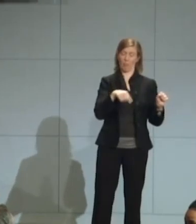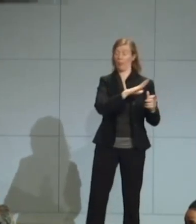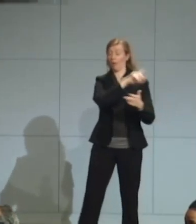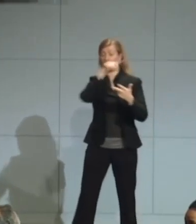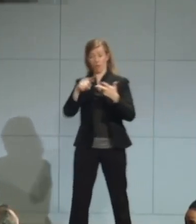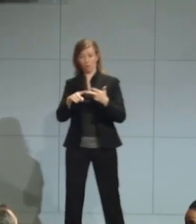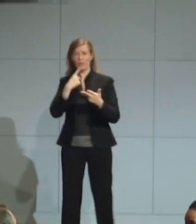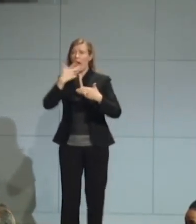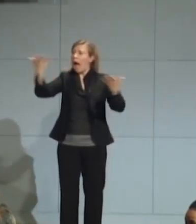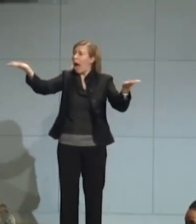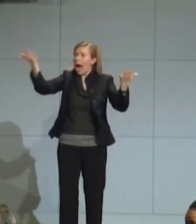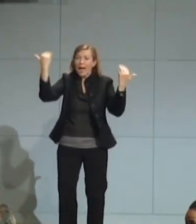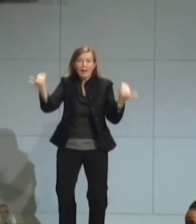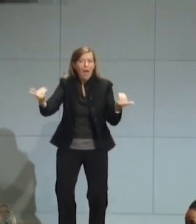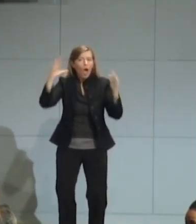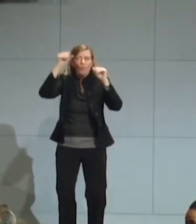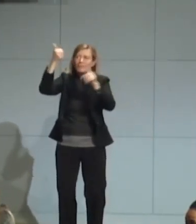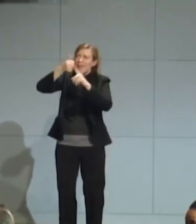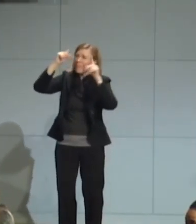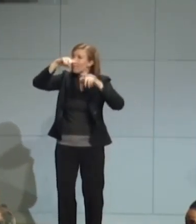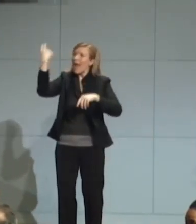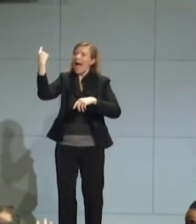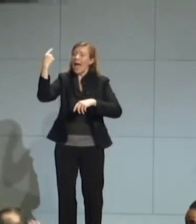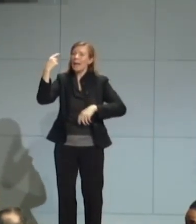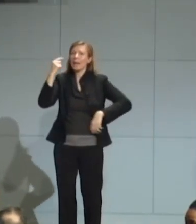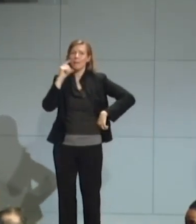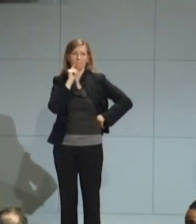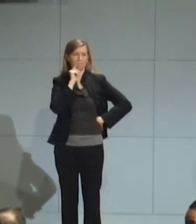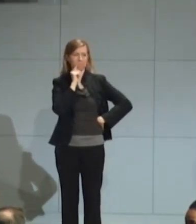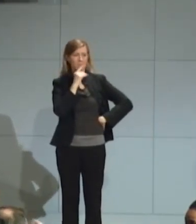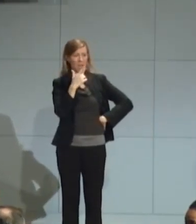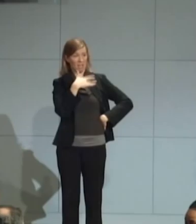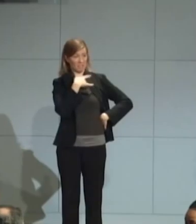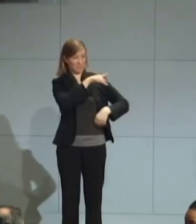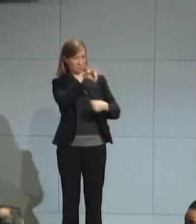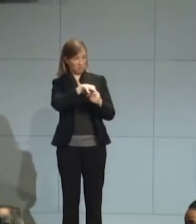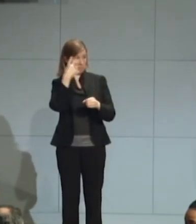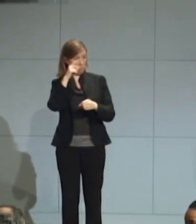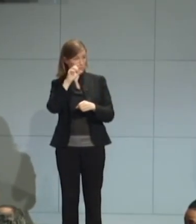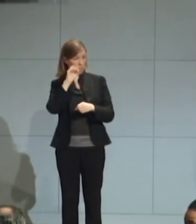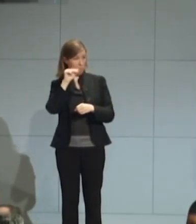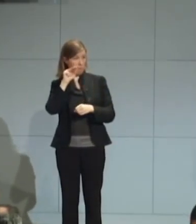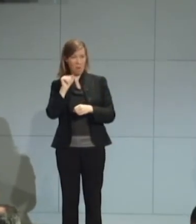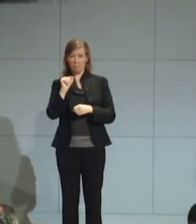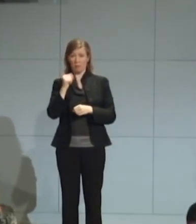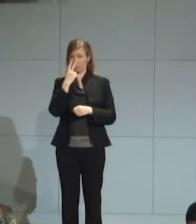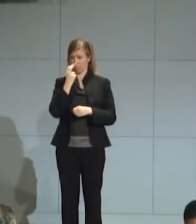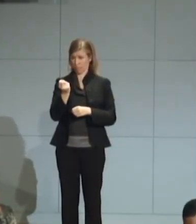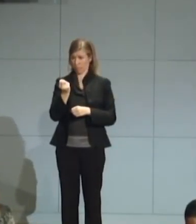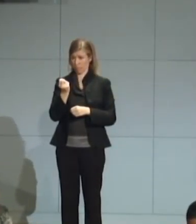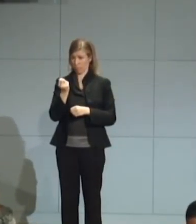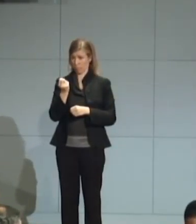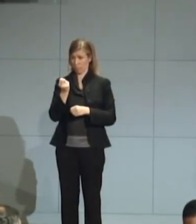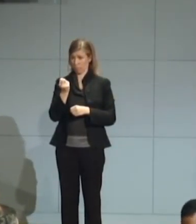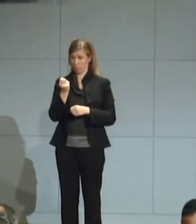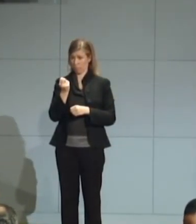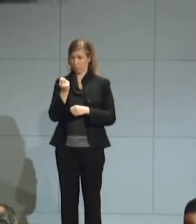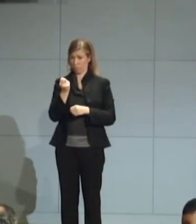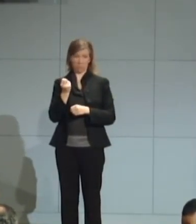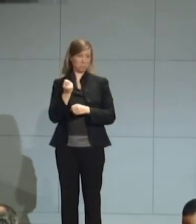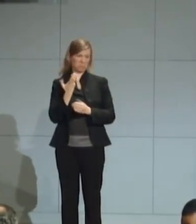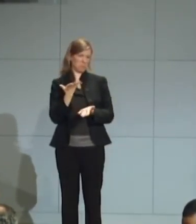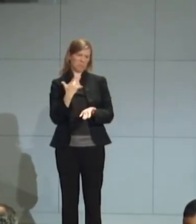of a damn fool, follow him. Which is to say, she wasn't very impressed by the fact that someone else